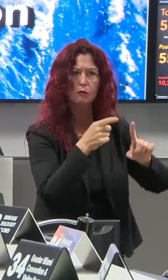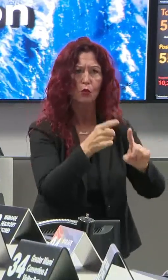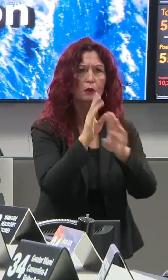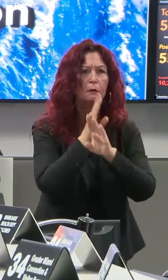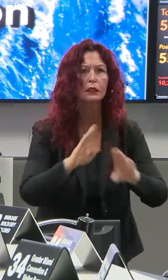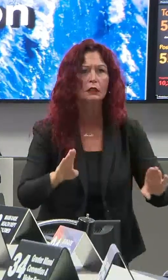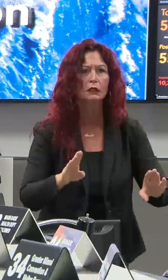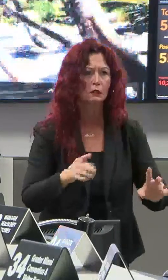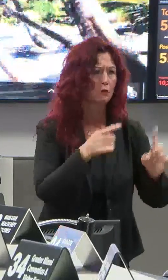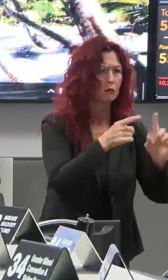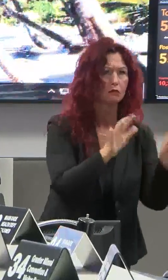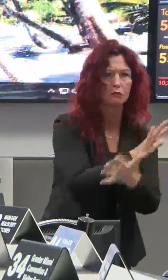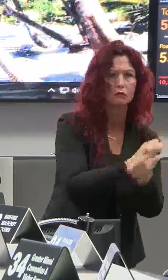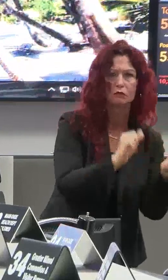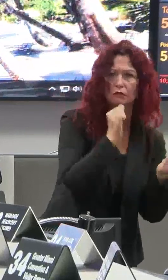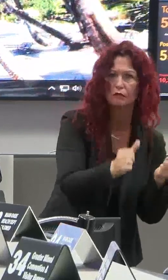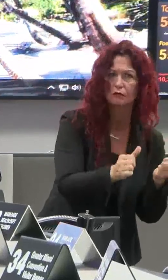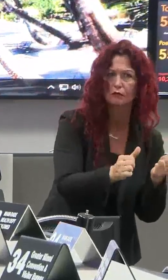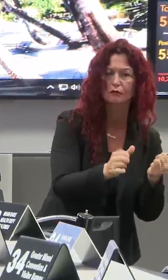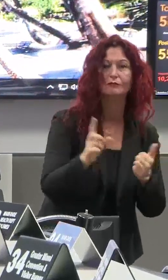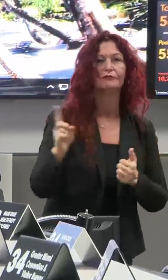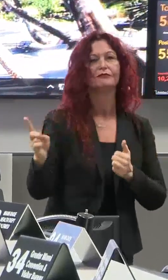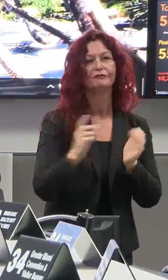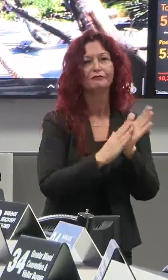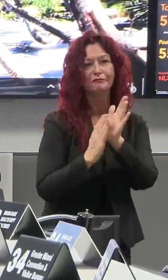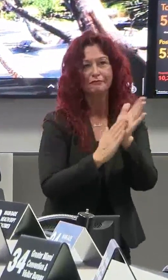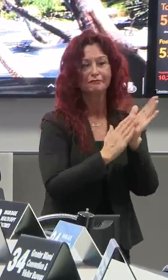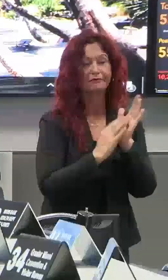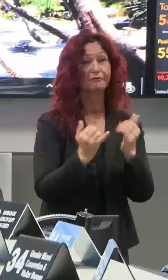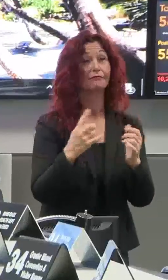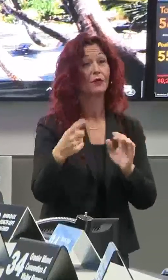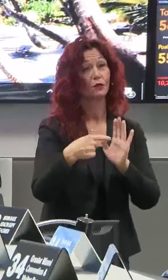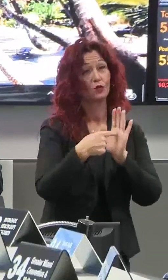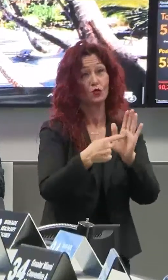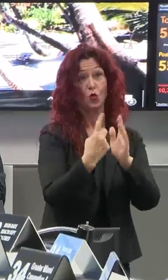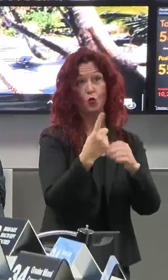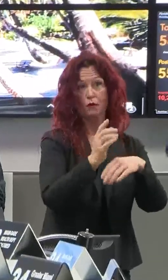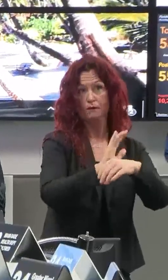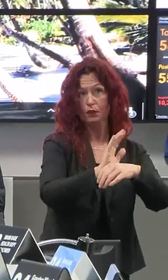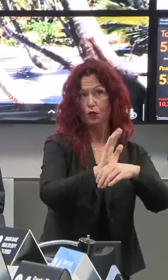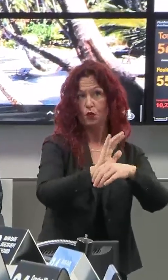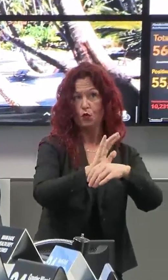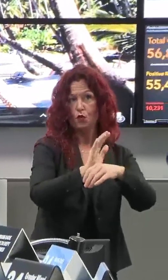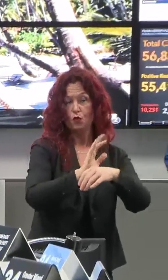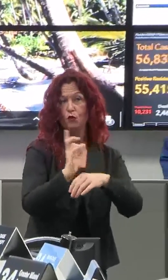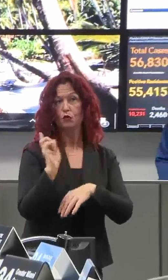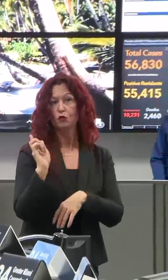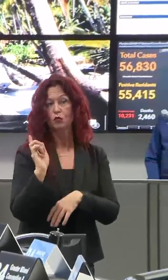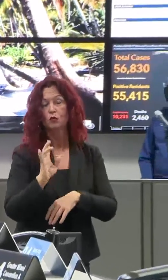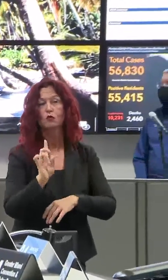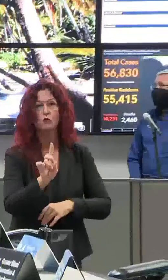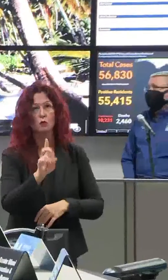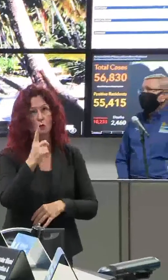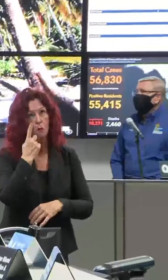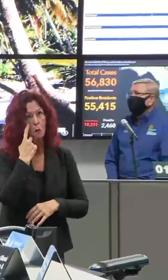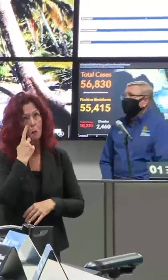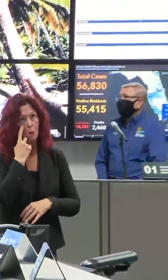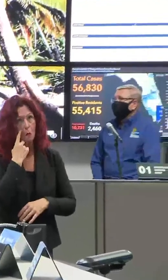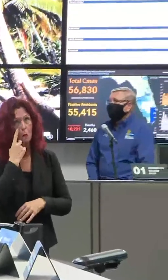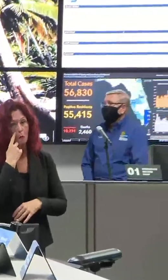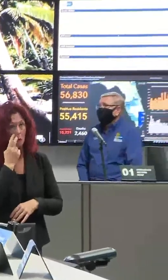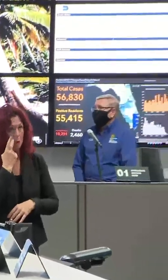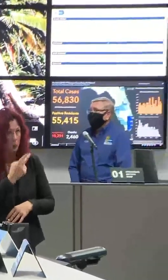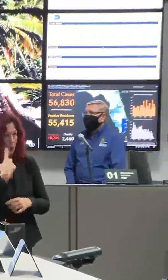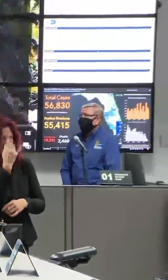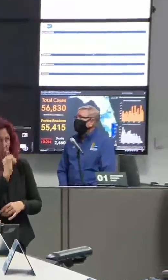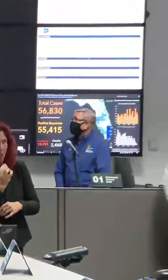I want to show a video that they took before I bring them up and introduce them to you.